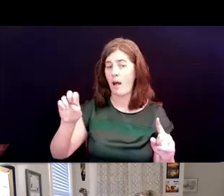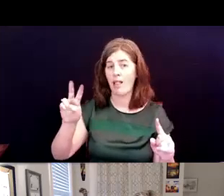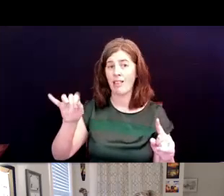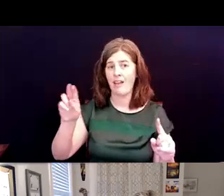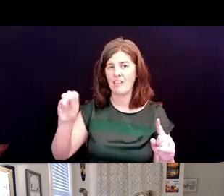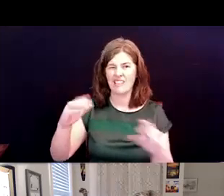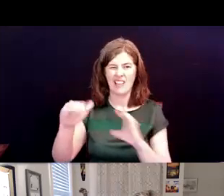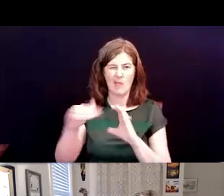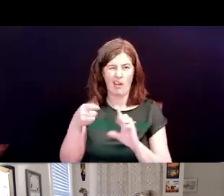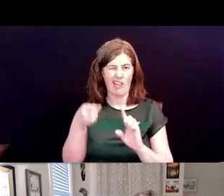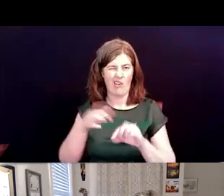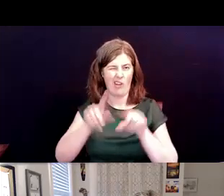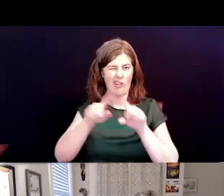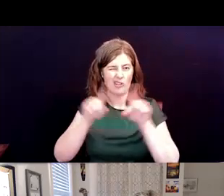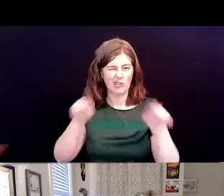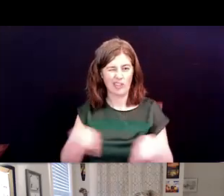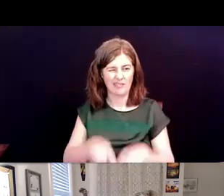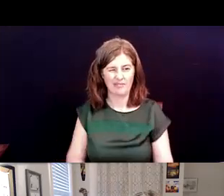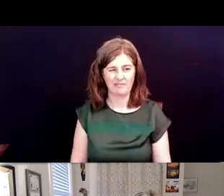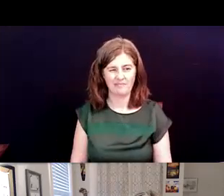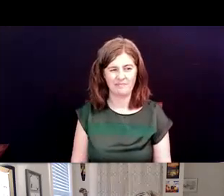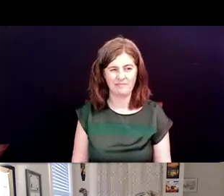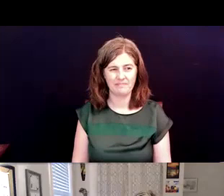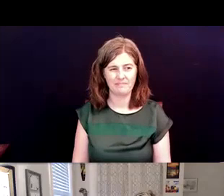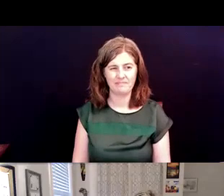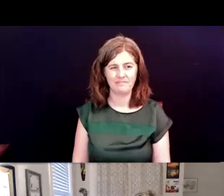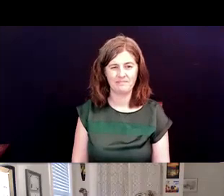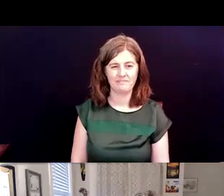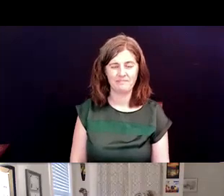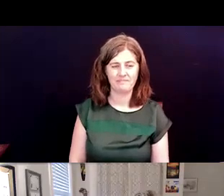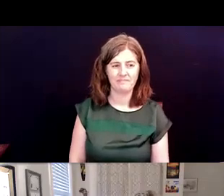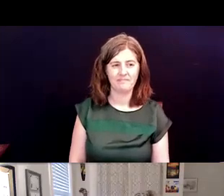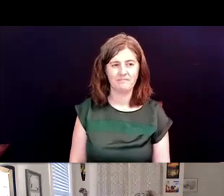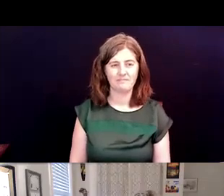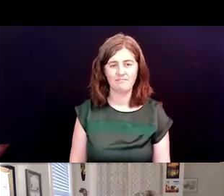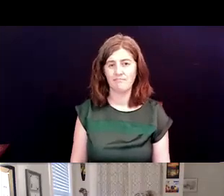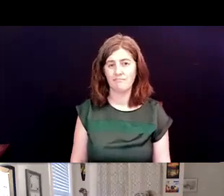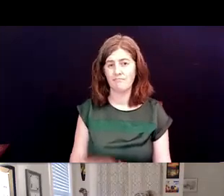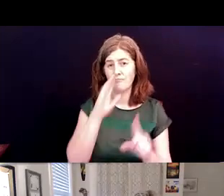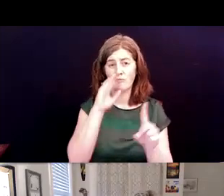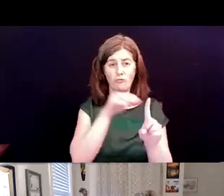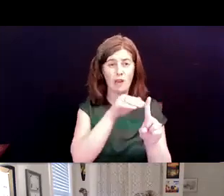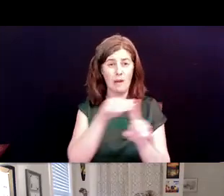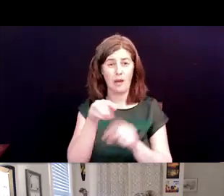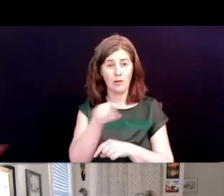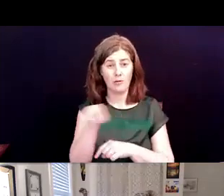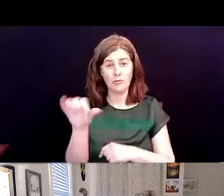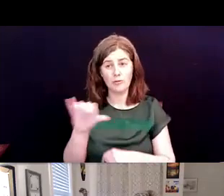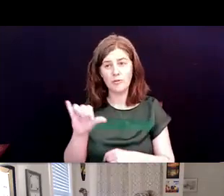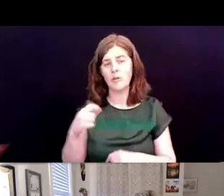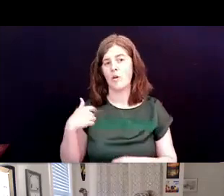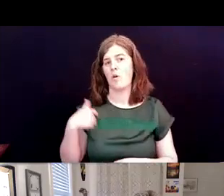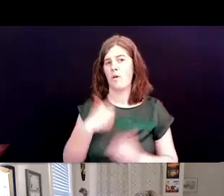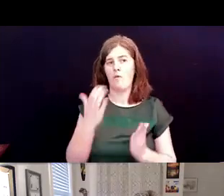screen. I just want to remind you that we are